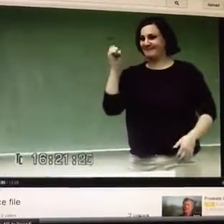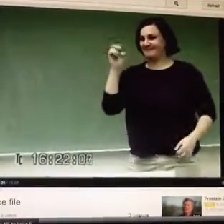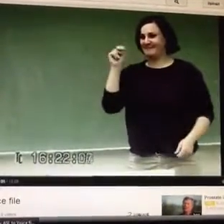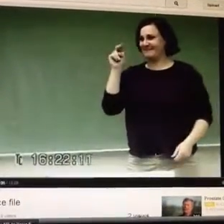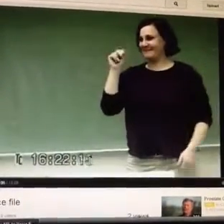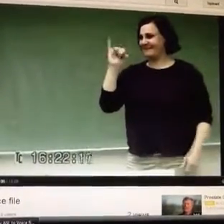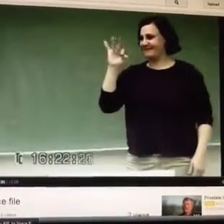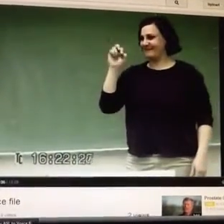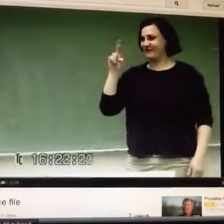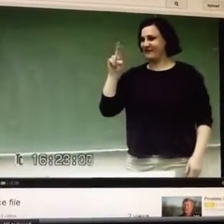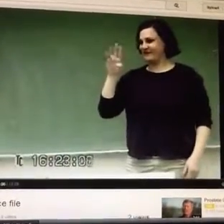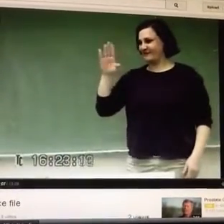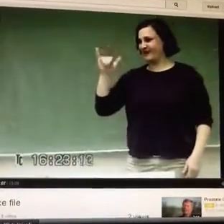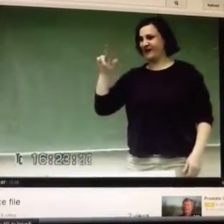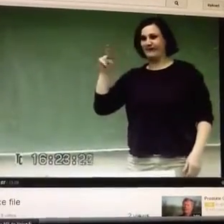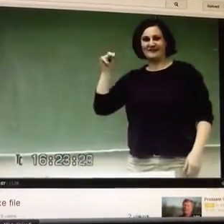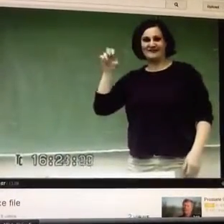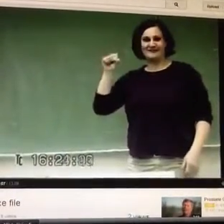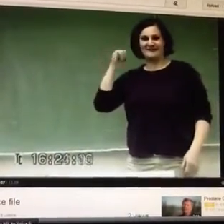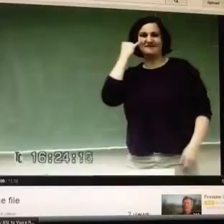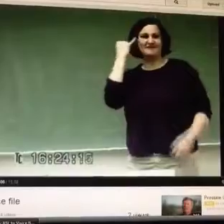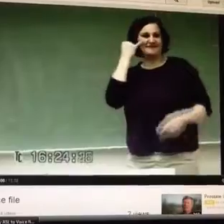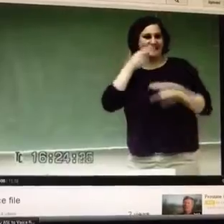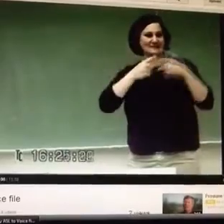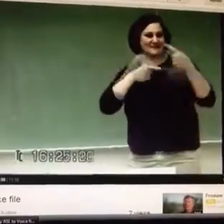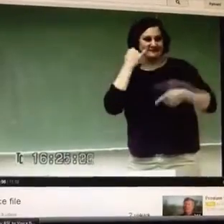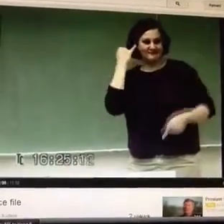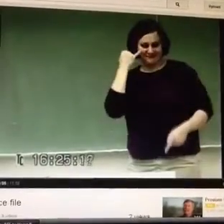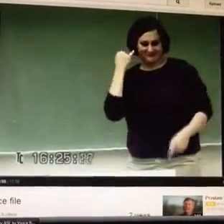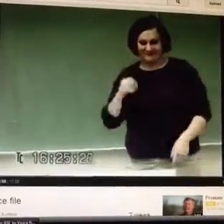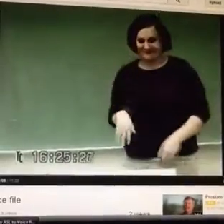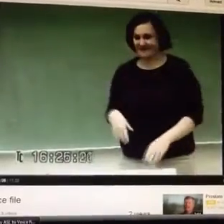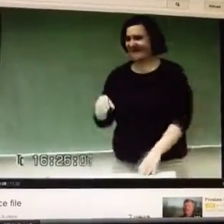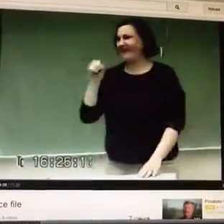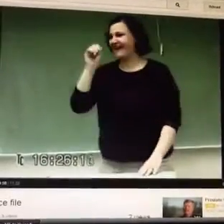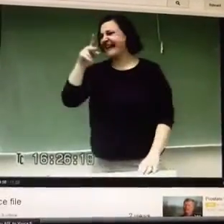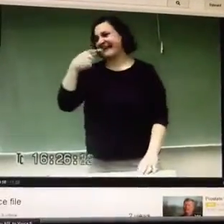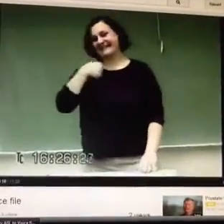So let me introduce myself. My name is Jennifer Burns,